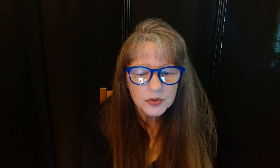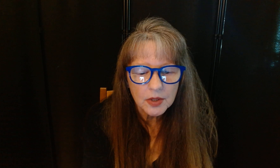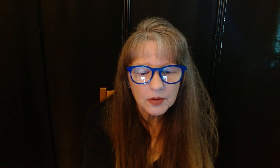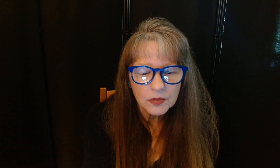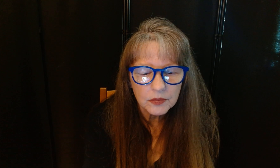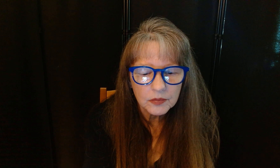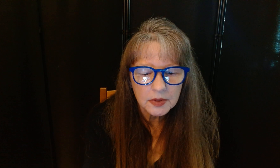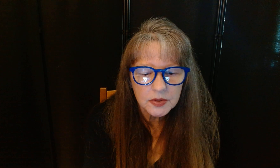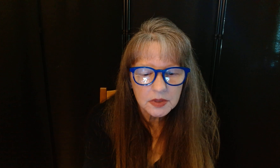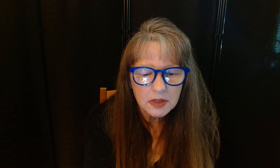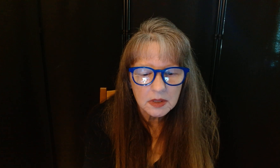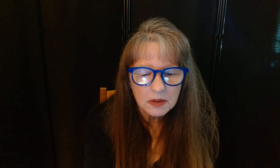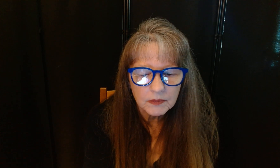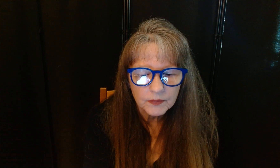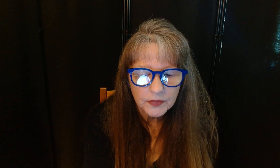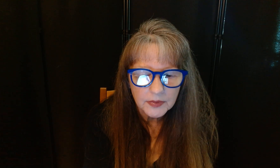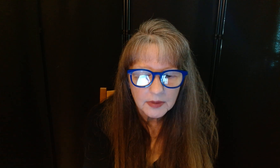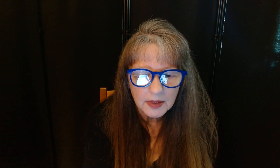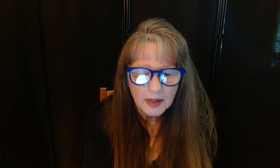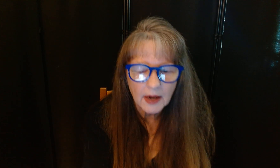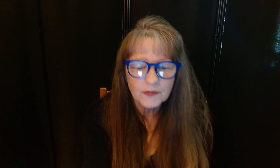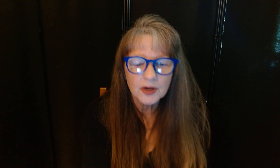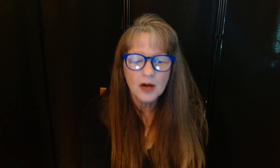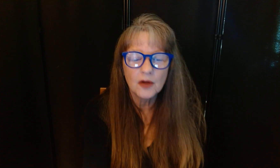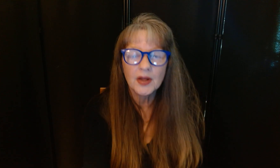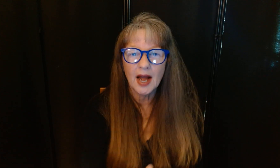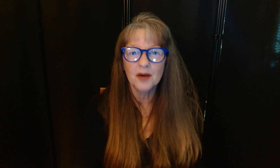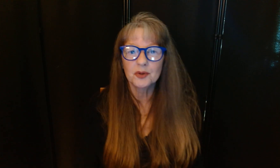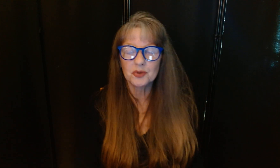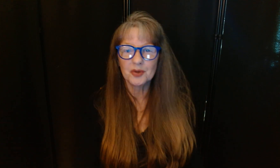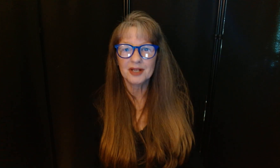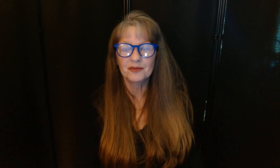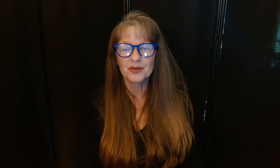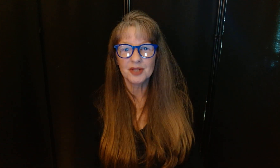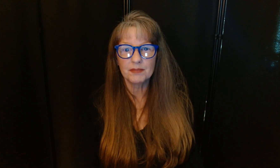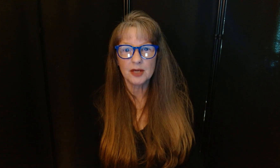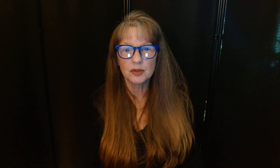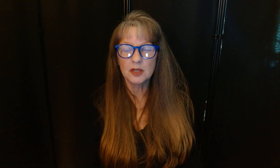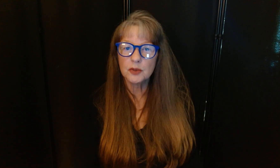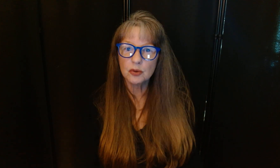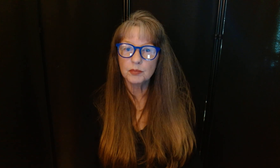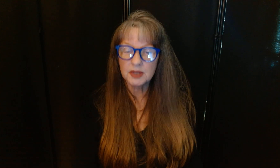Also, let's see. I forgot on the Irish one for St. Patrick's Day we do